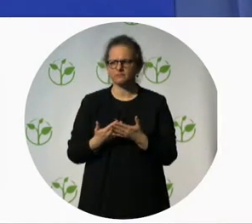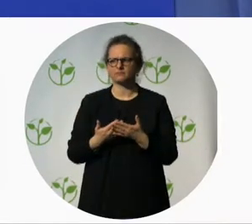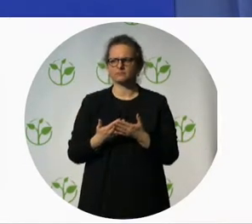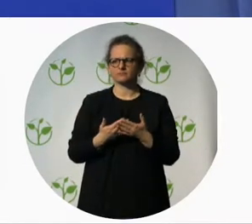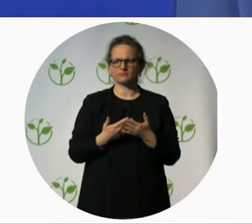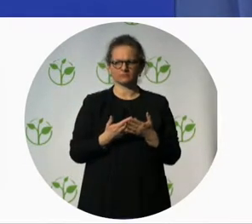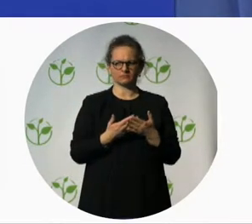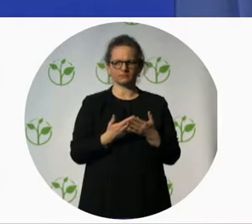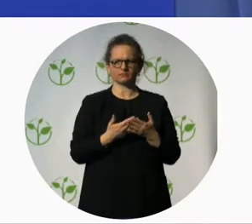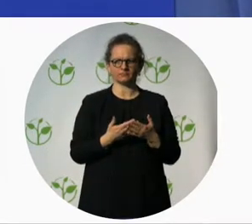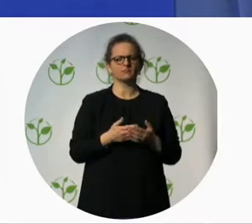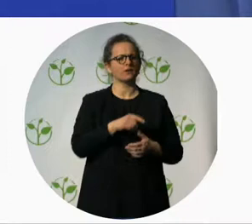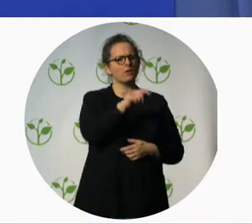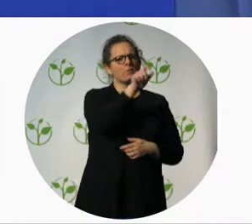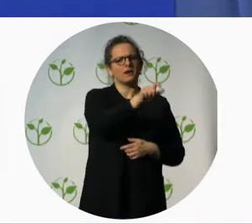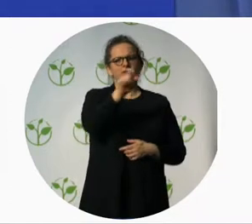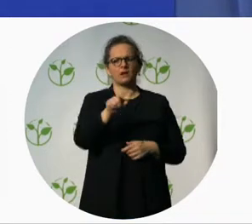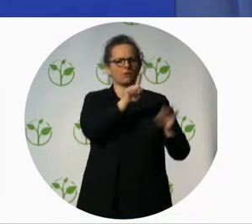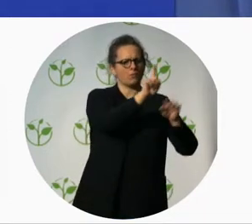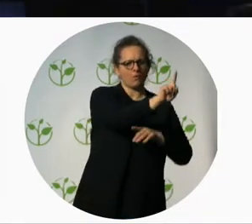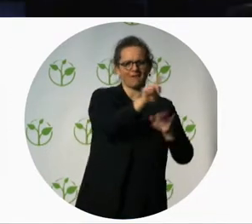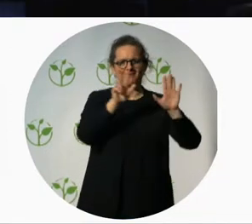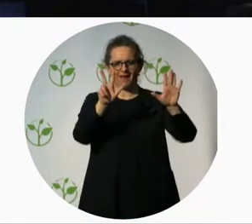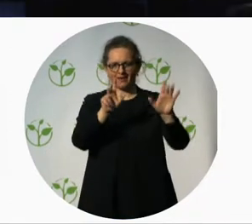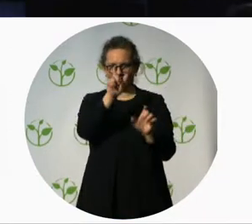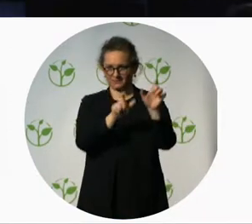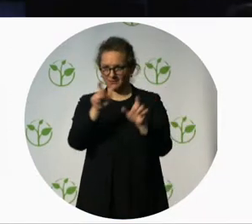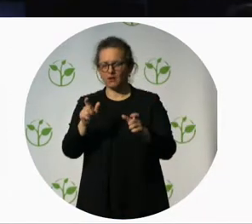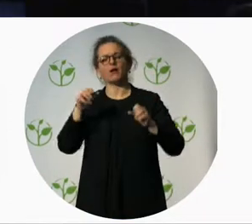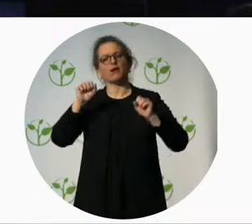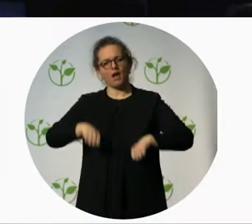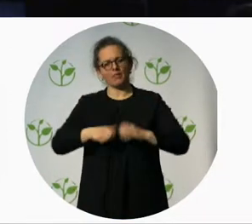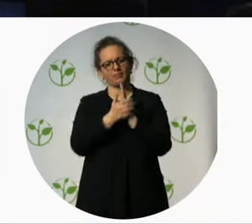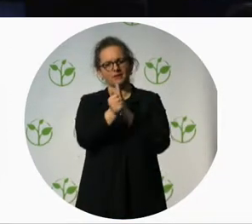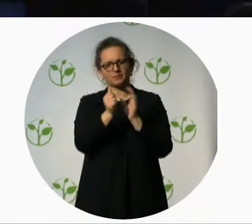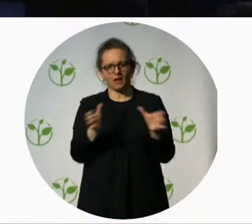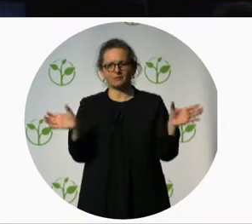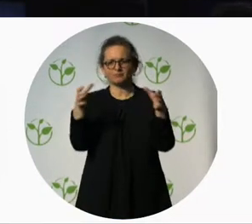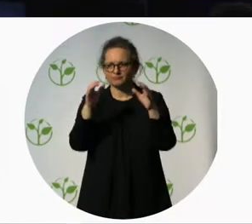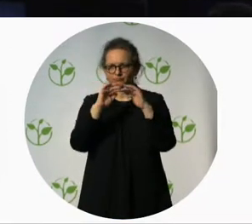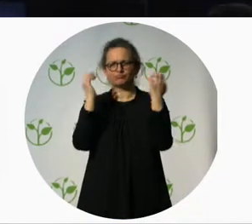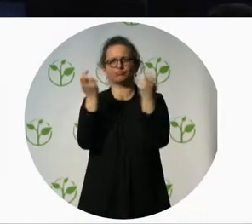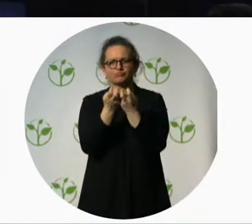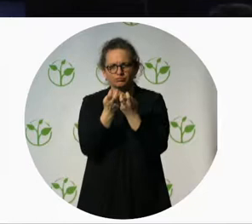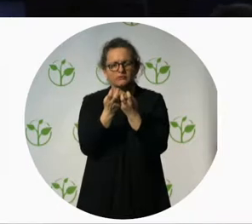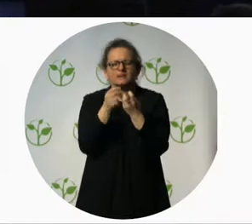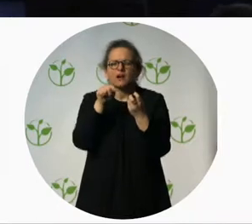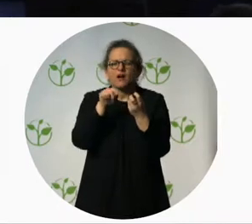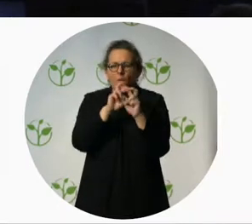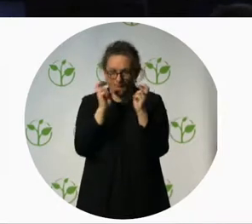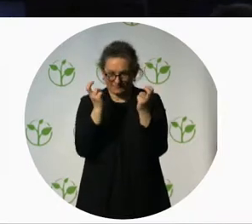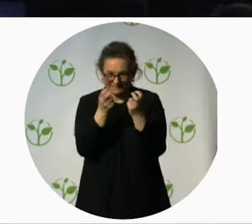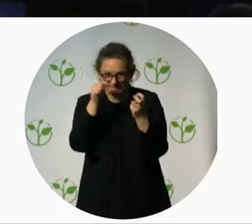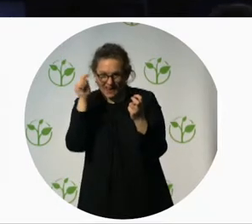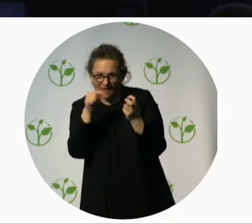countries. I would suggest that if you want to deal more in the legal framework of what this committee has